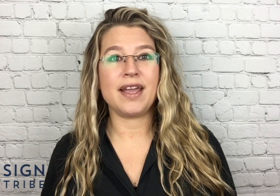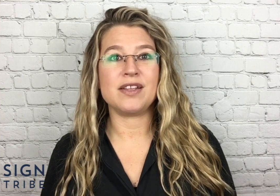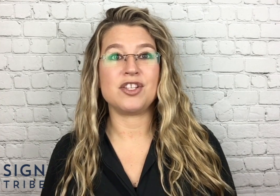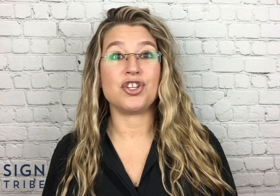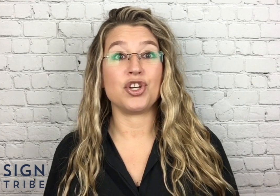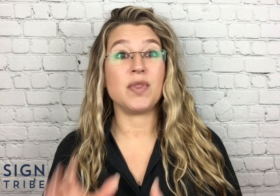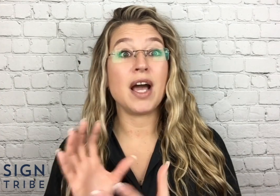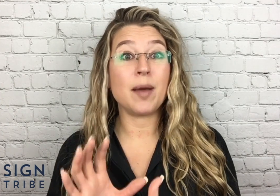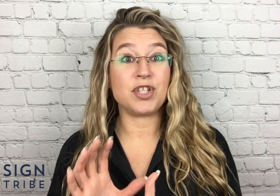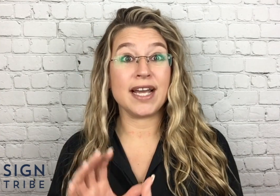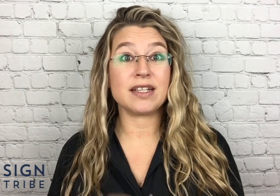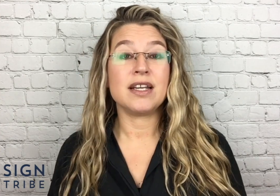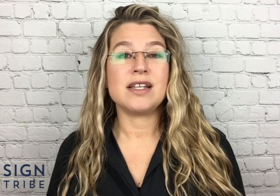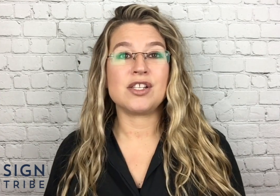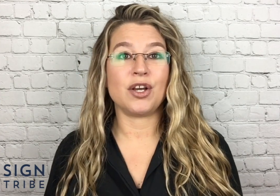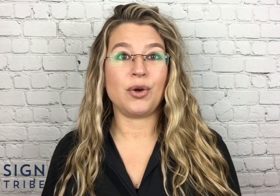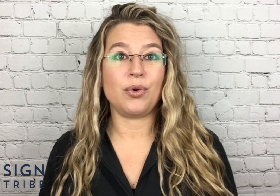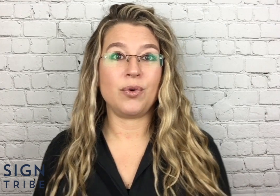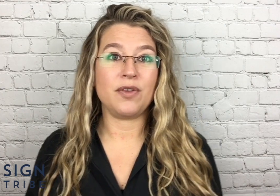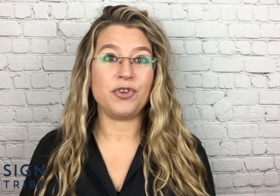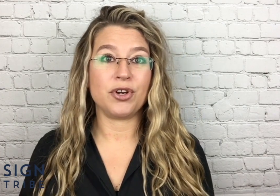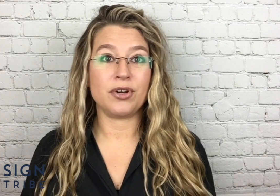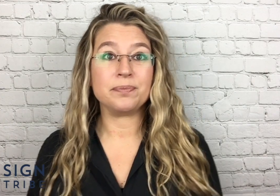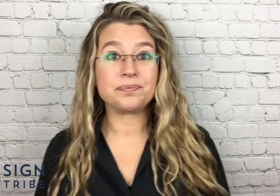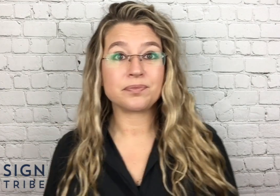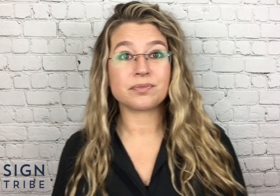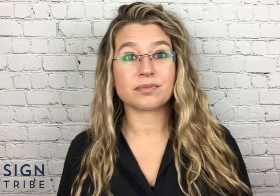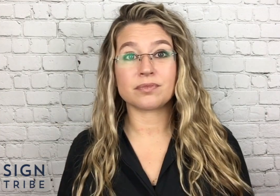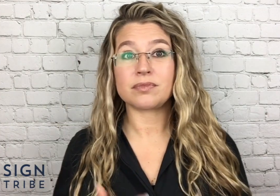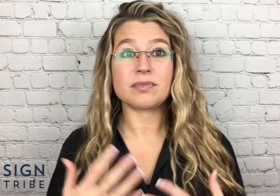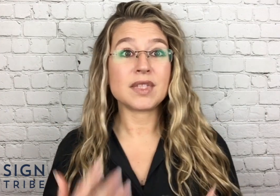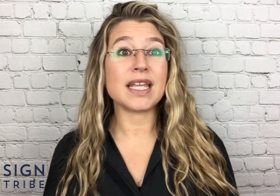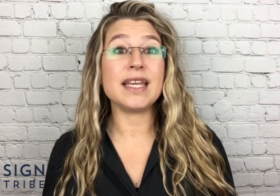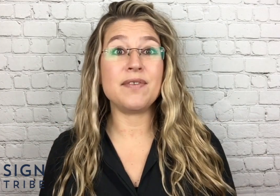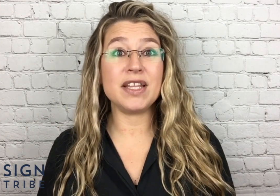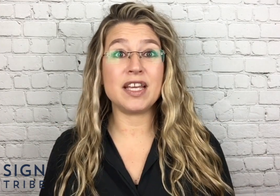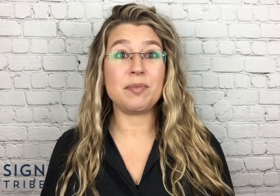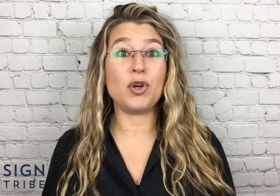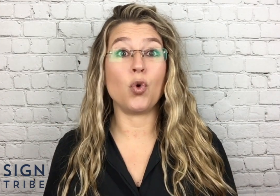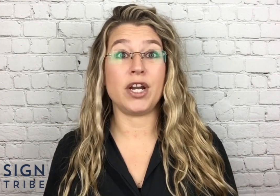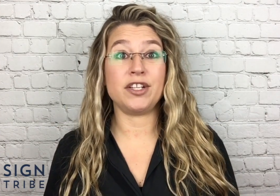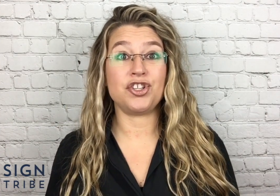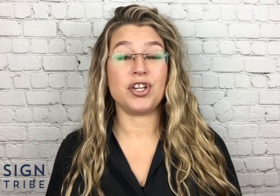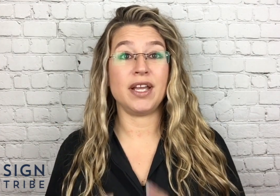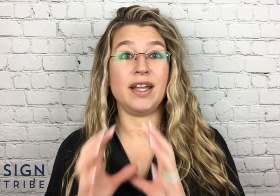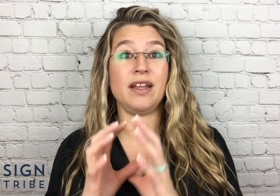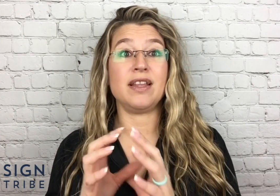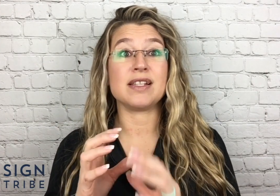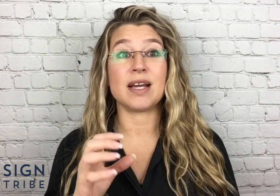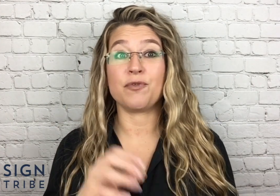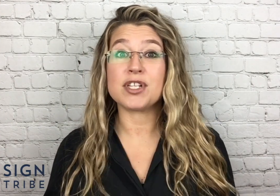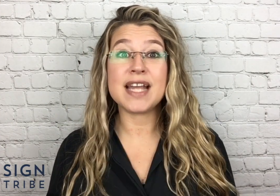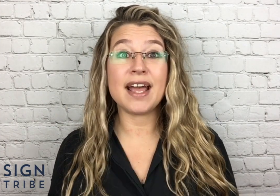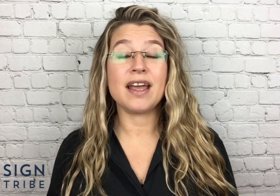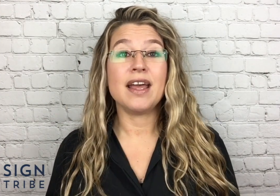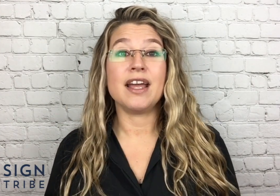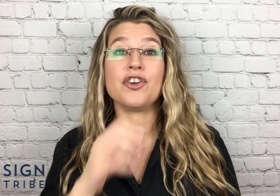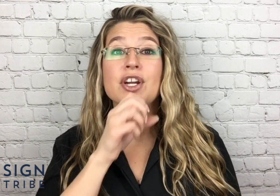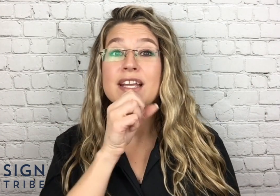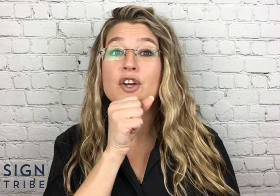to show the object. So if you're giving them an orange and it's time for snack and they're going to eat an